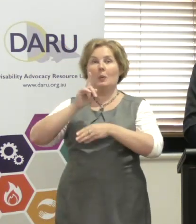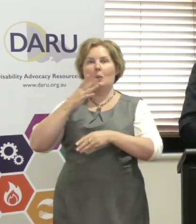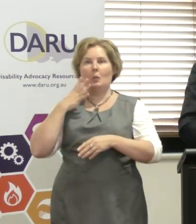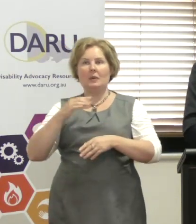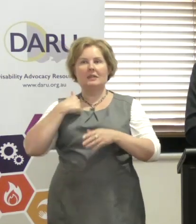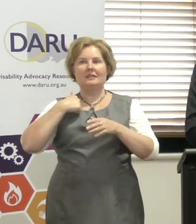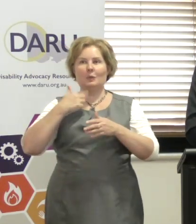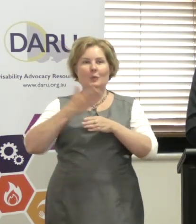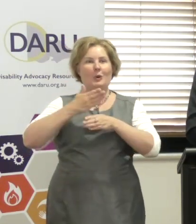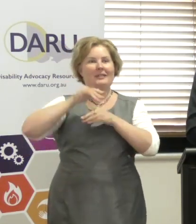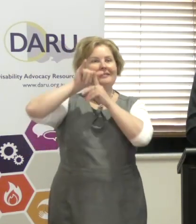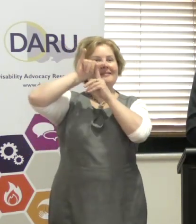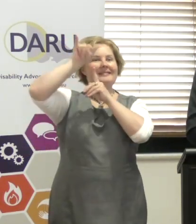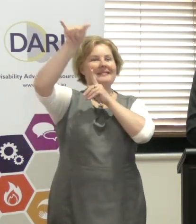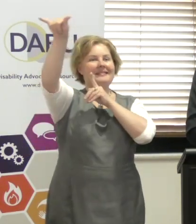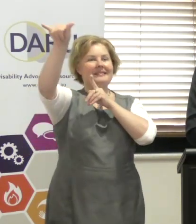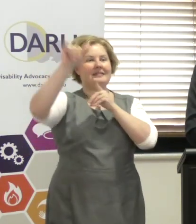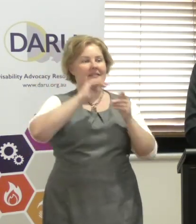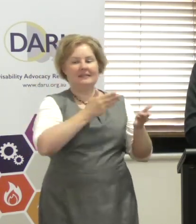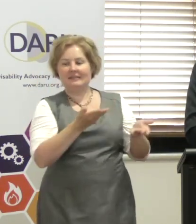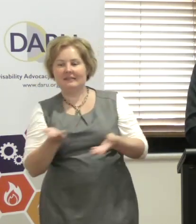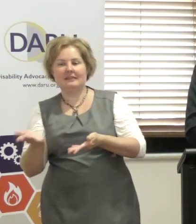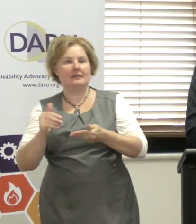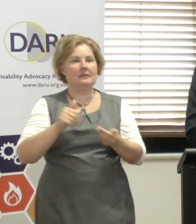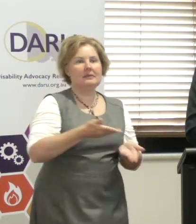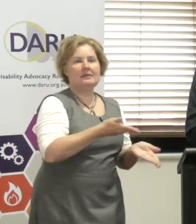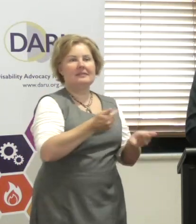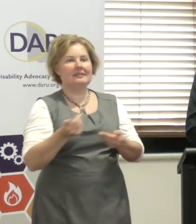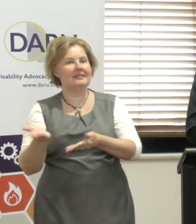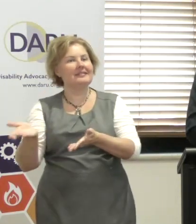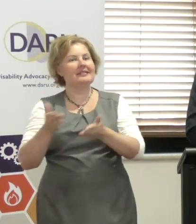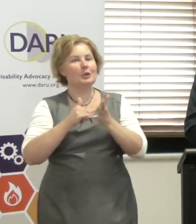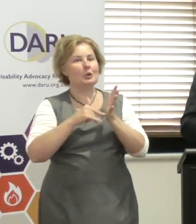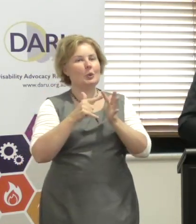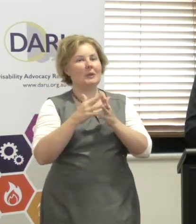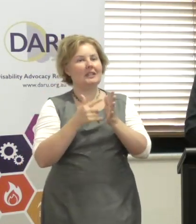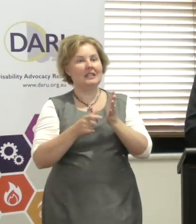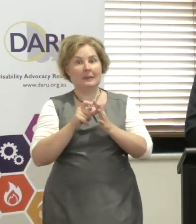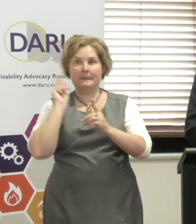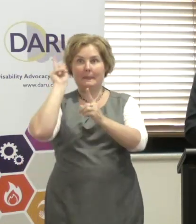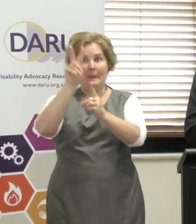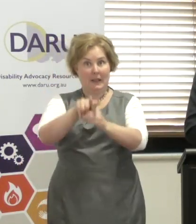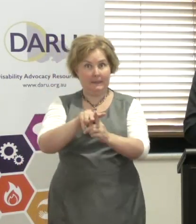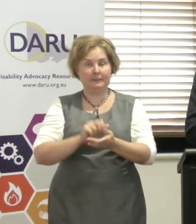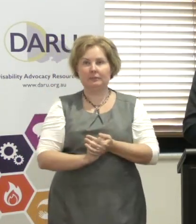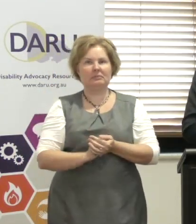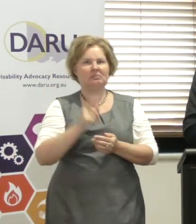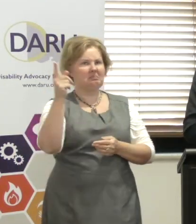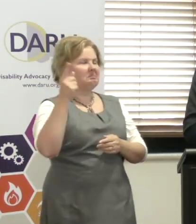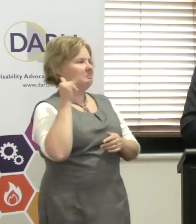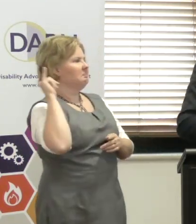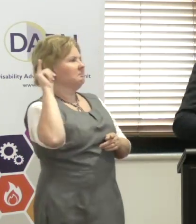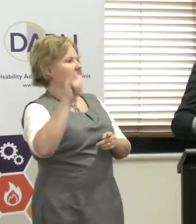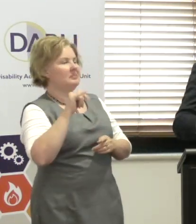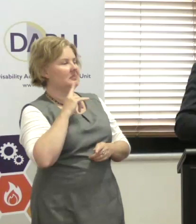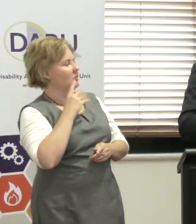And he actually paid people to help him with an application. And he applied for the airlines. They said, oh, sorry, we don't hire deaf people. That